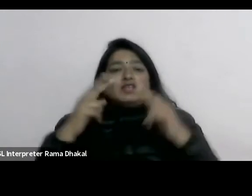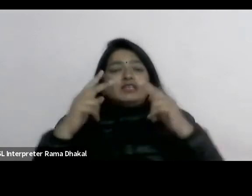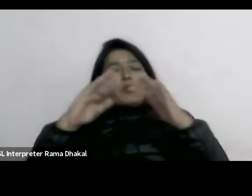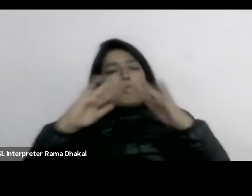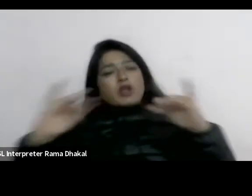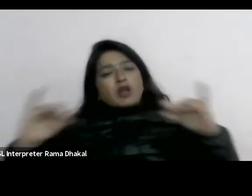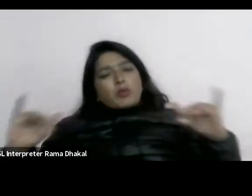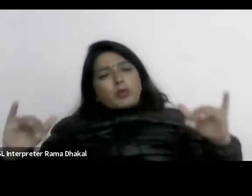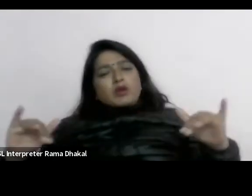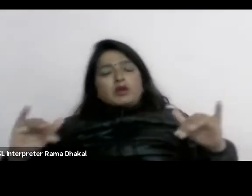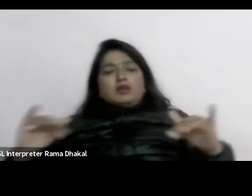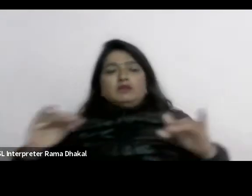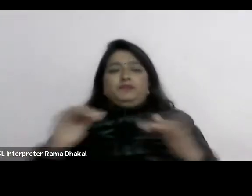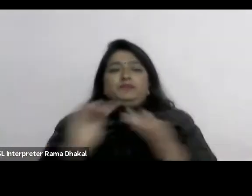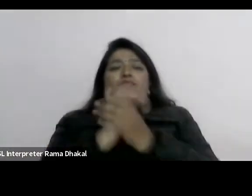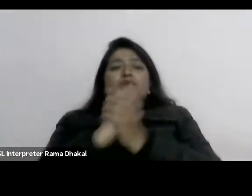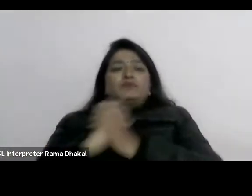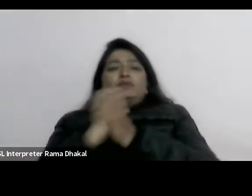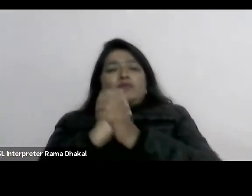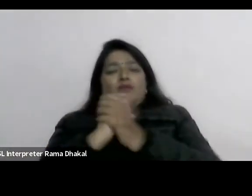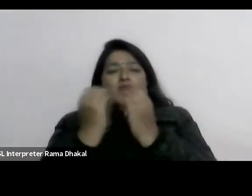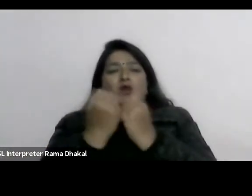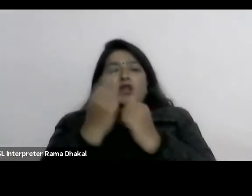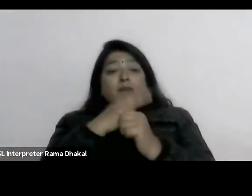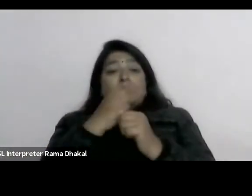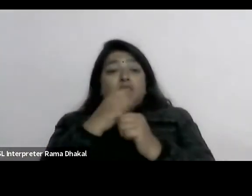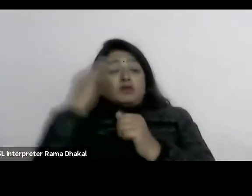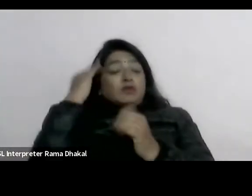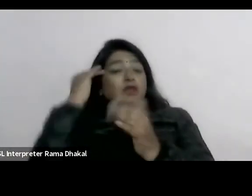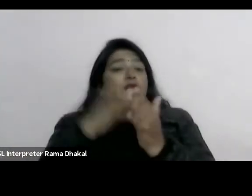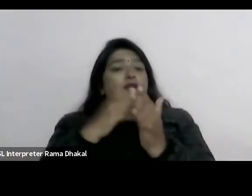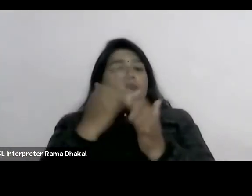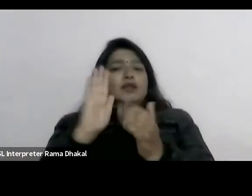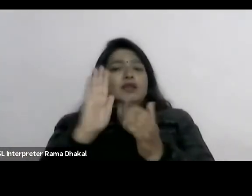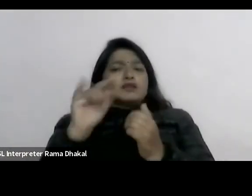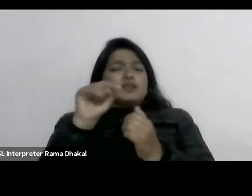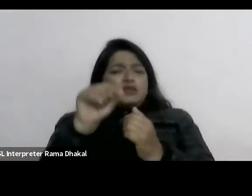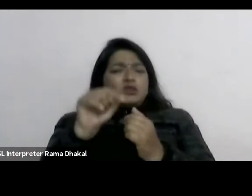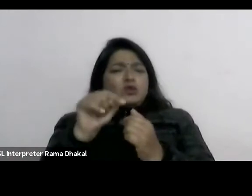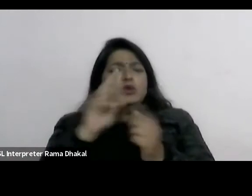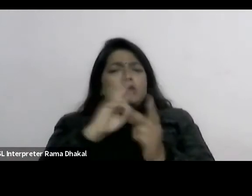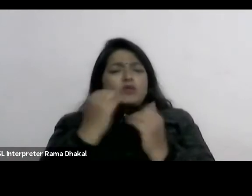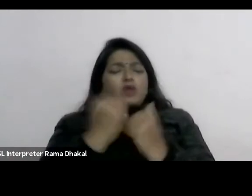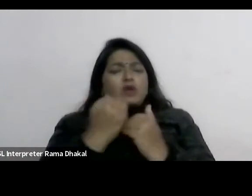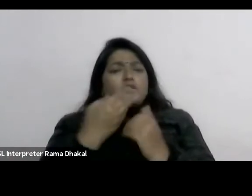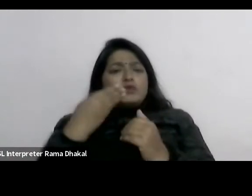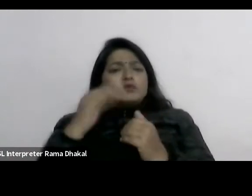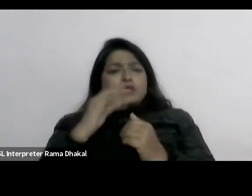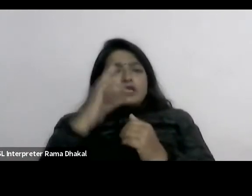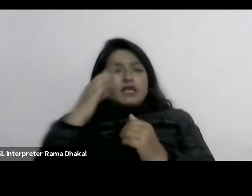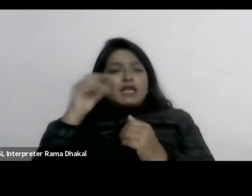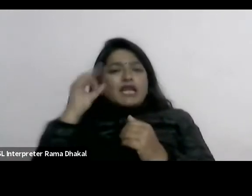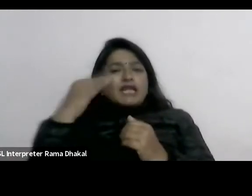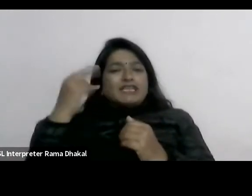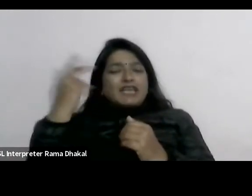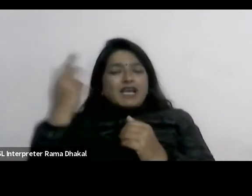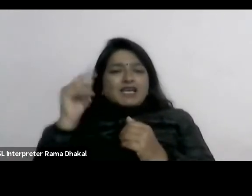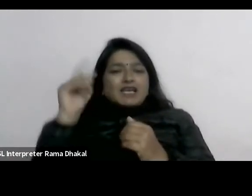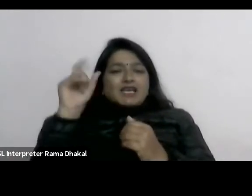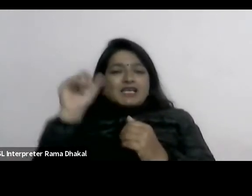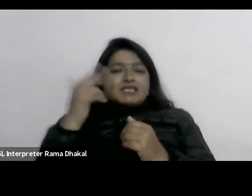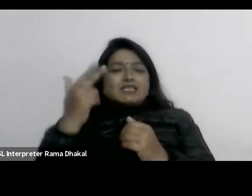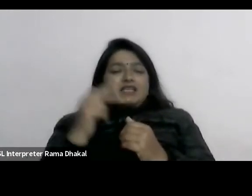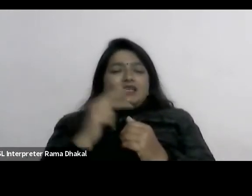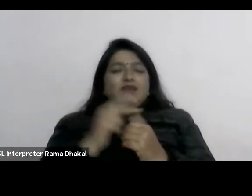own individual opinions. So Radhika, if you could also kind of touch upon that based upon your own experience, just a little bit, and then